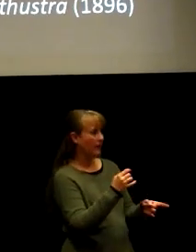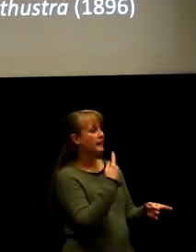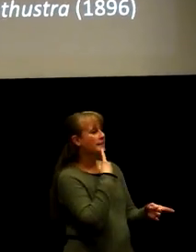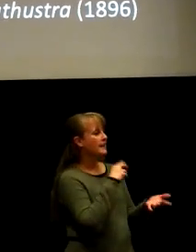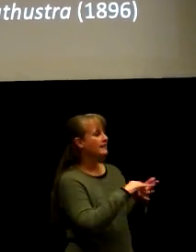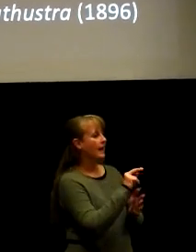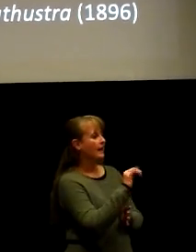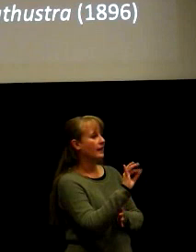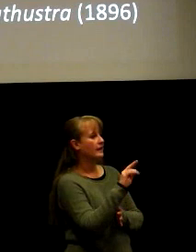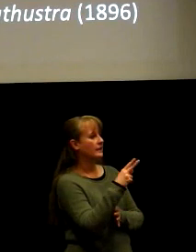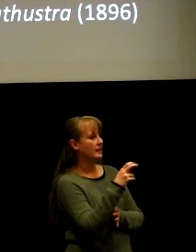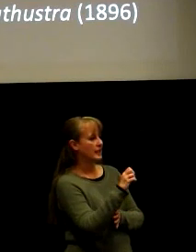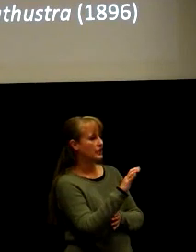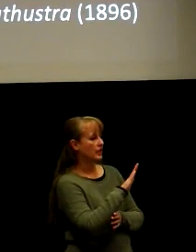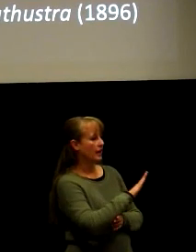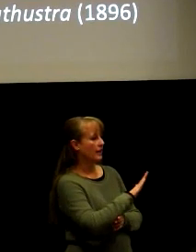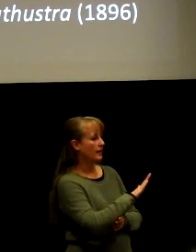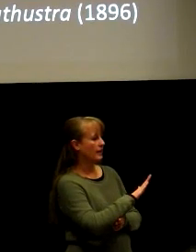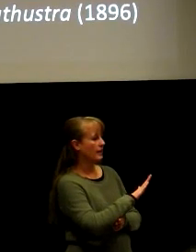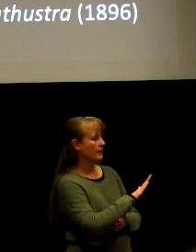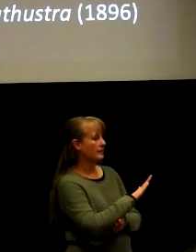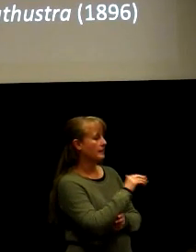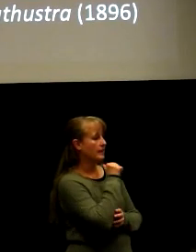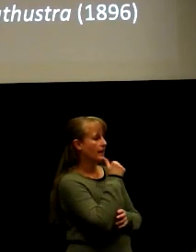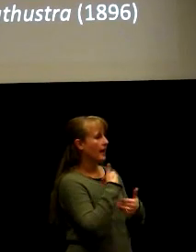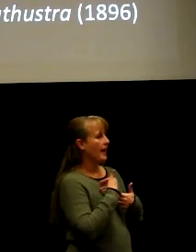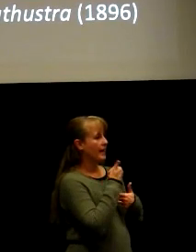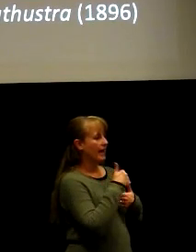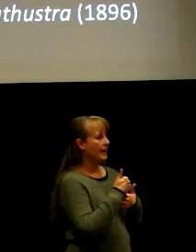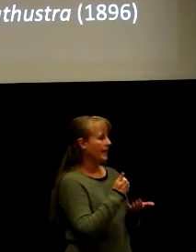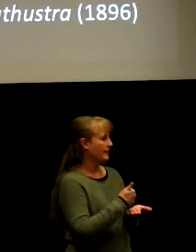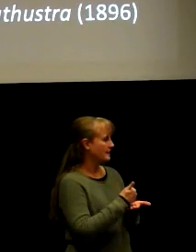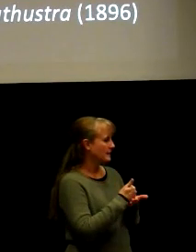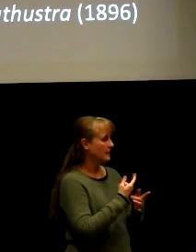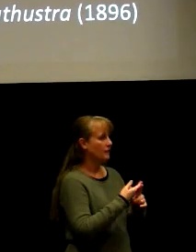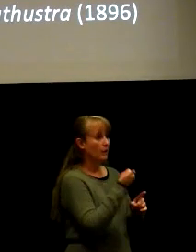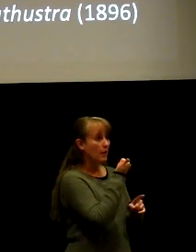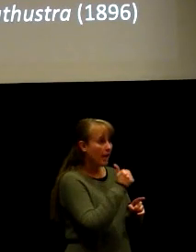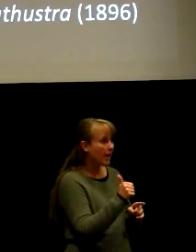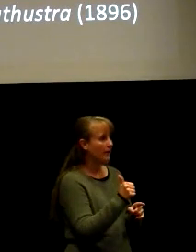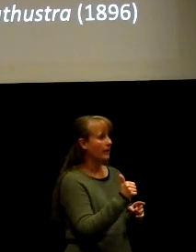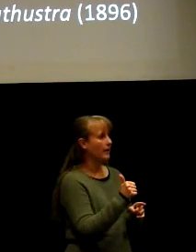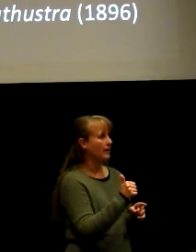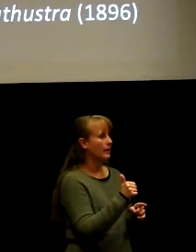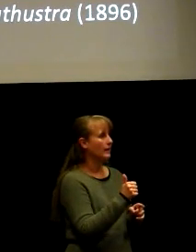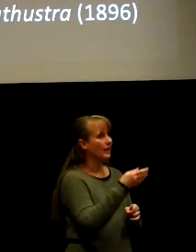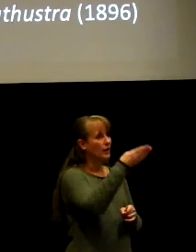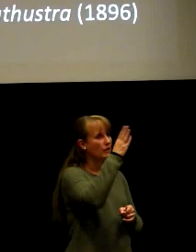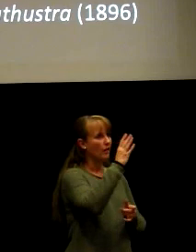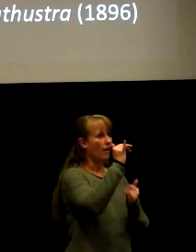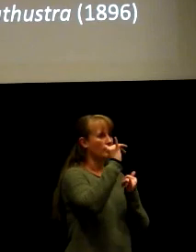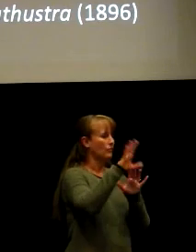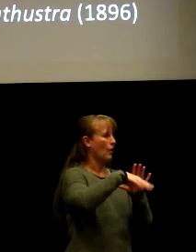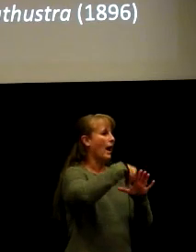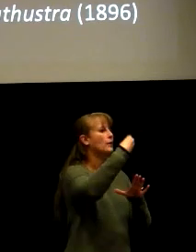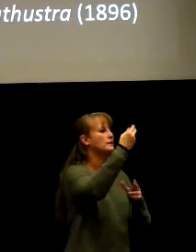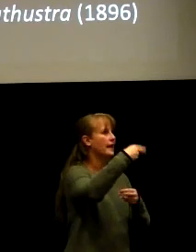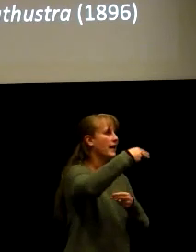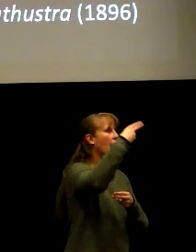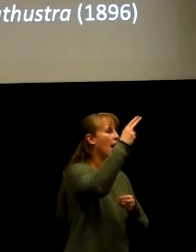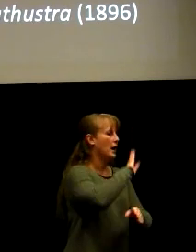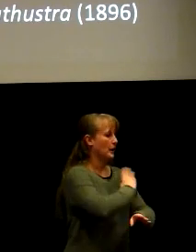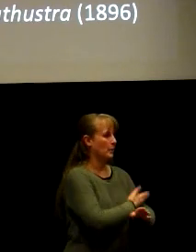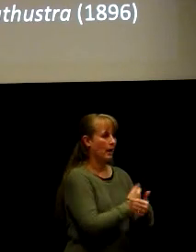namely that Nietzsche's Übermensch has not received any assistance from any kind of divine or otherwise outside or higher